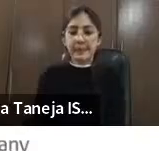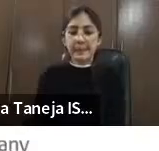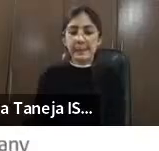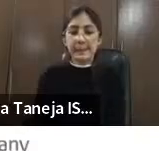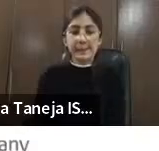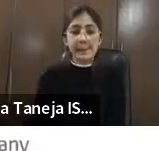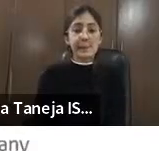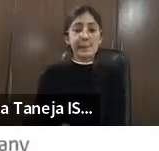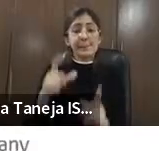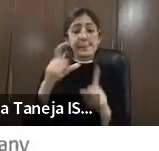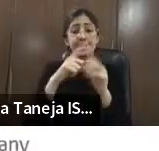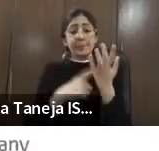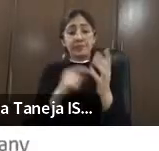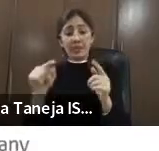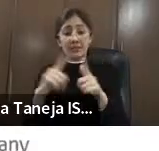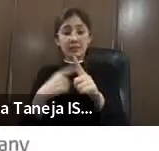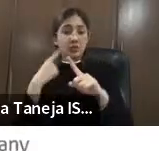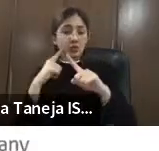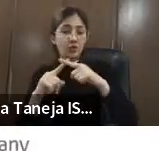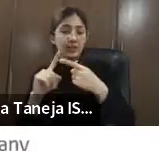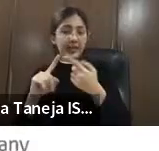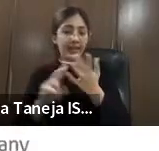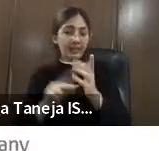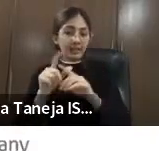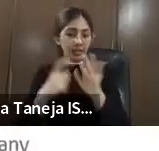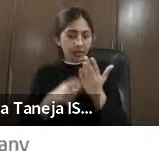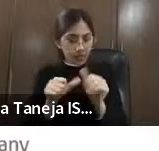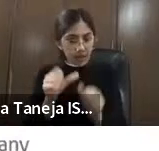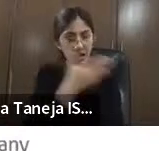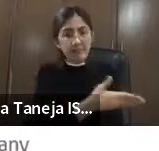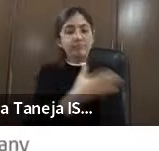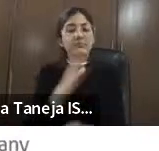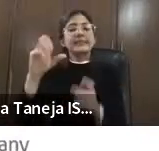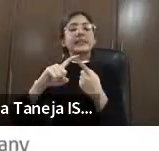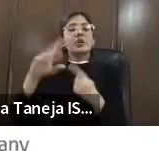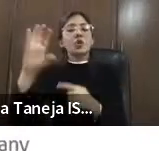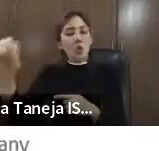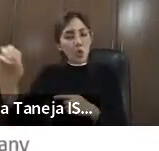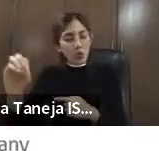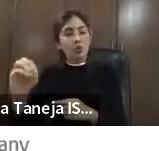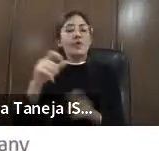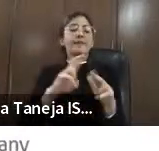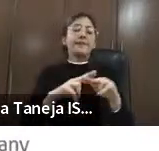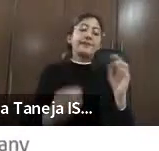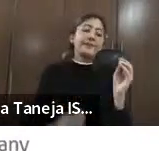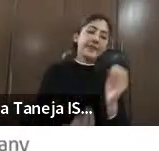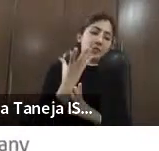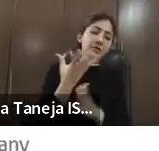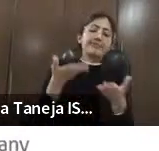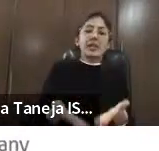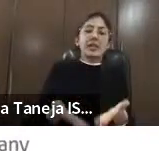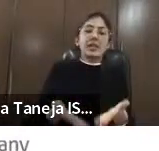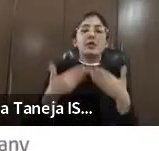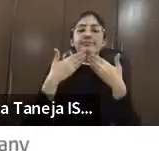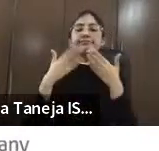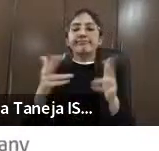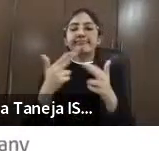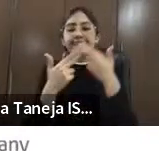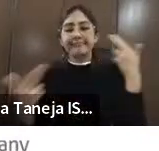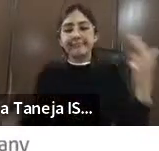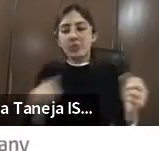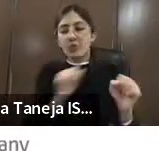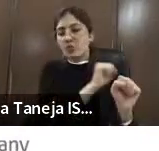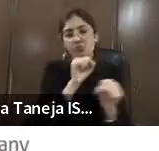Dr. Jitendra Agarwal, founder and CEO, Sarthak Educational Trust, will now tell us more about their